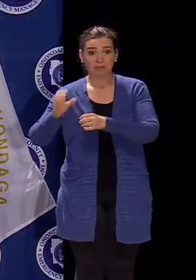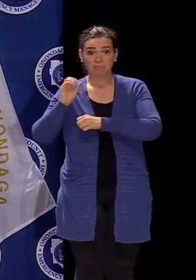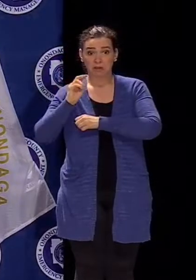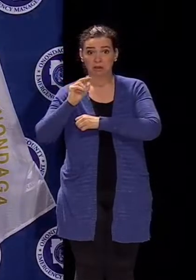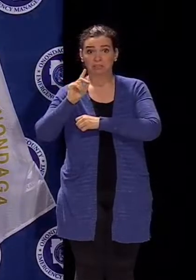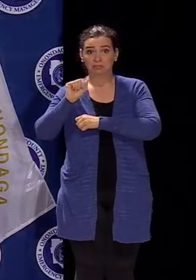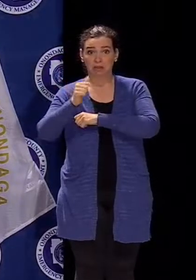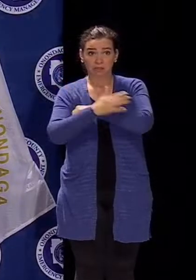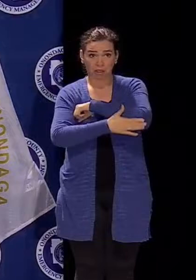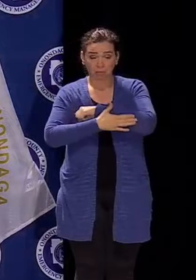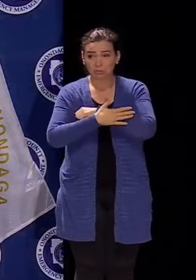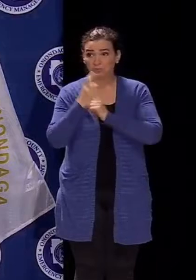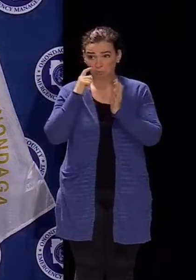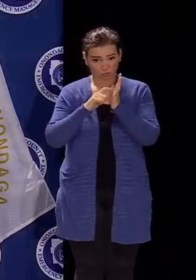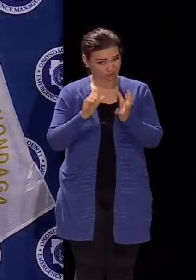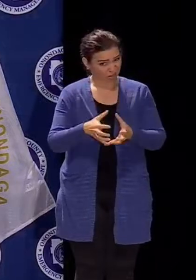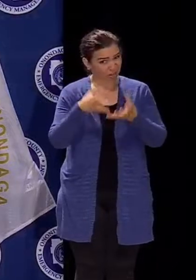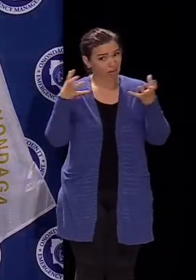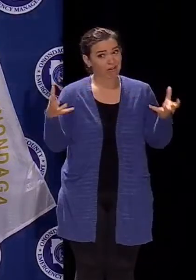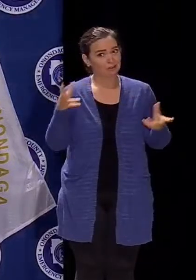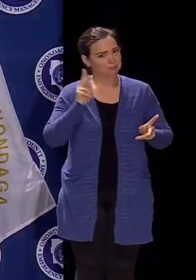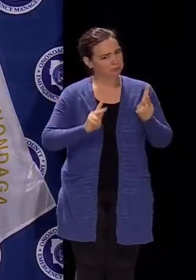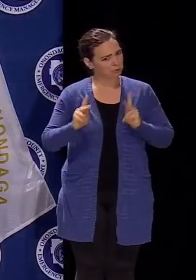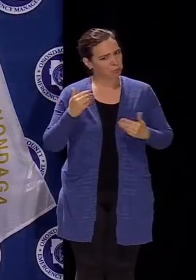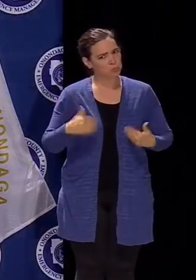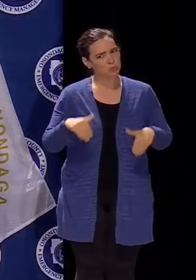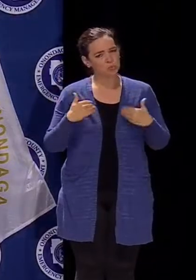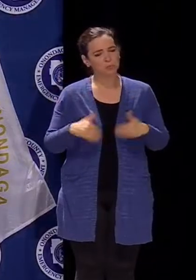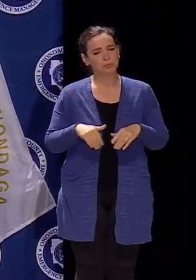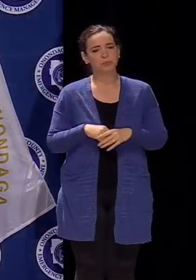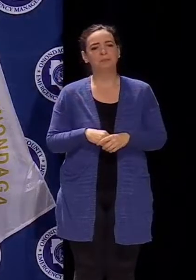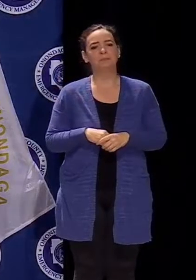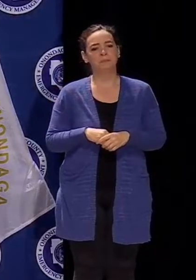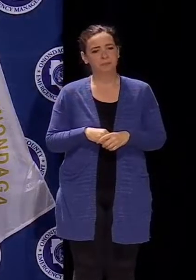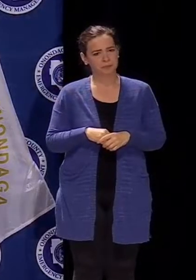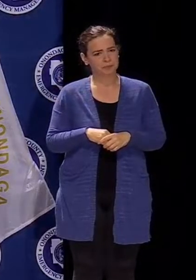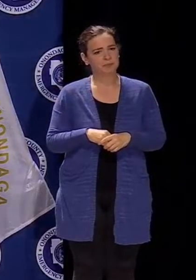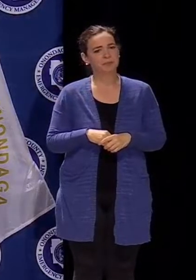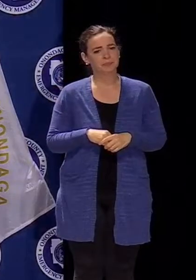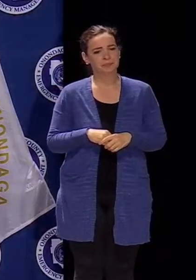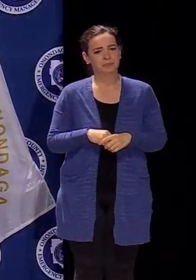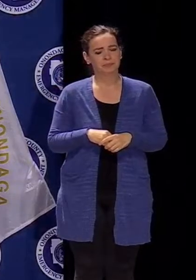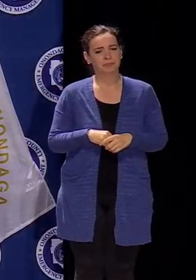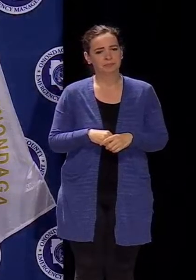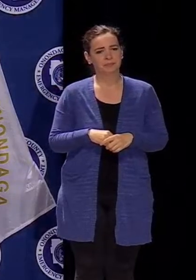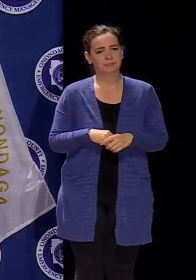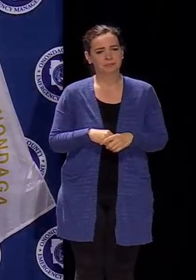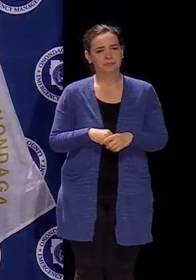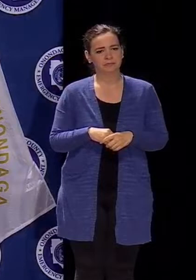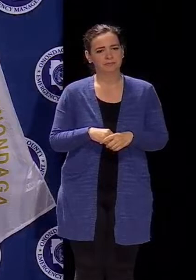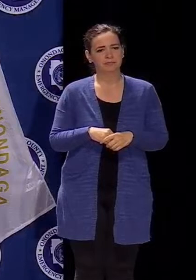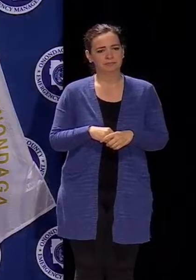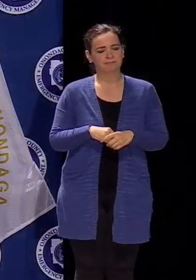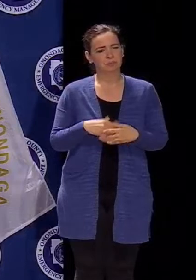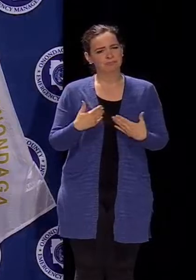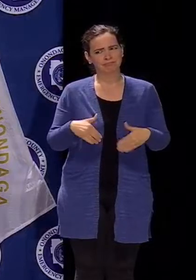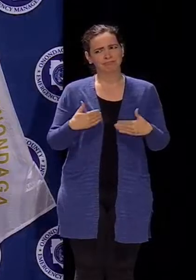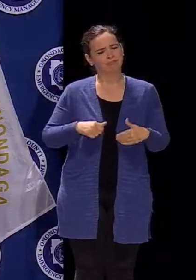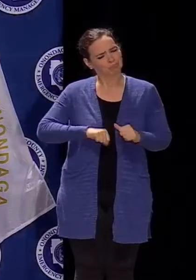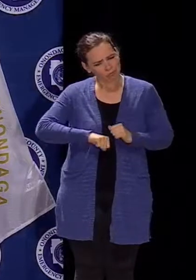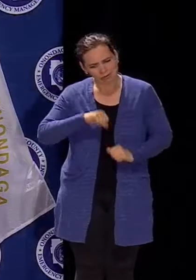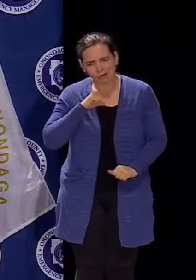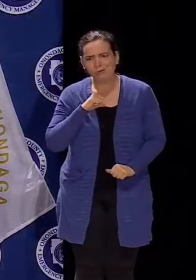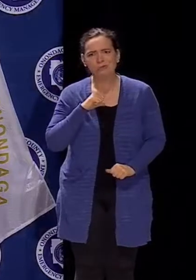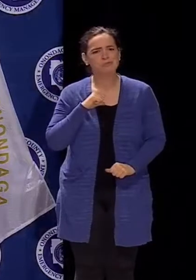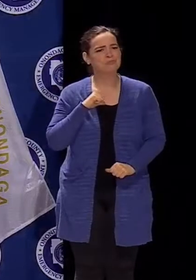testing. And so, again, really the community should be proud. Everybody's getting tested. A lot of folks